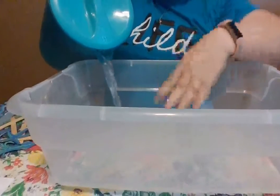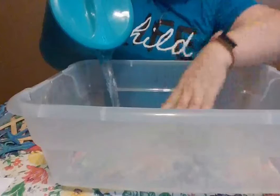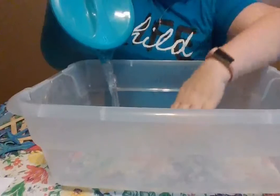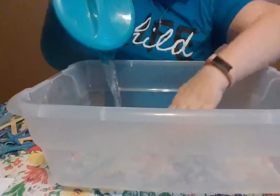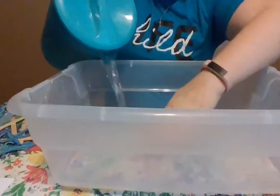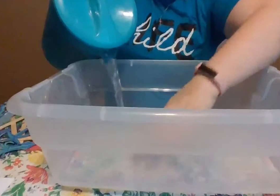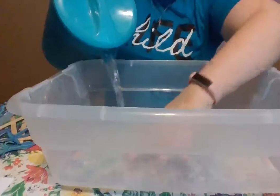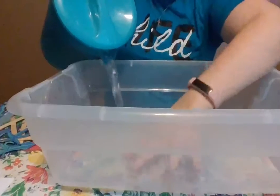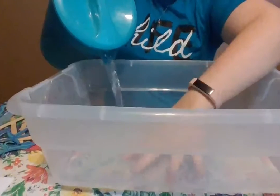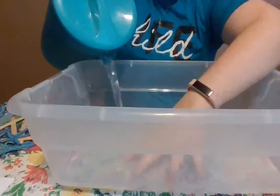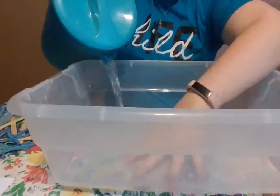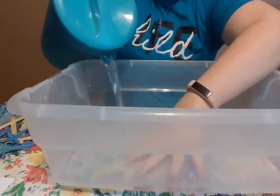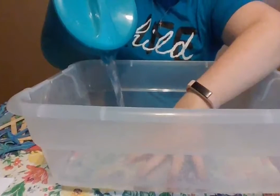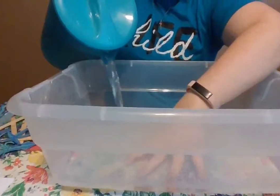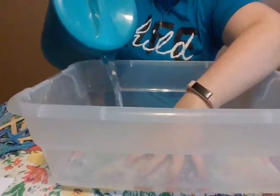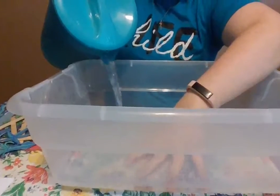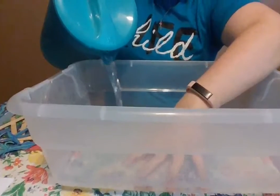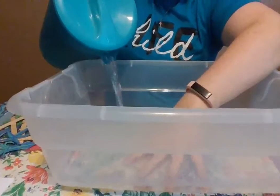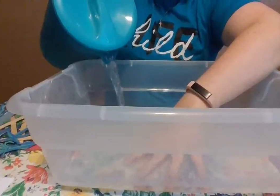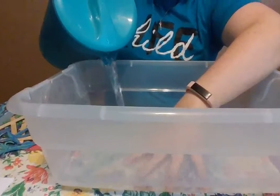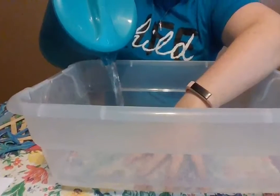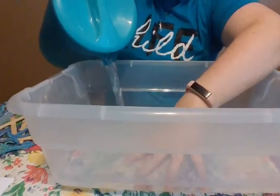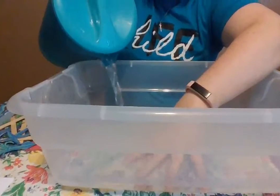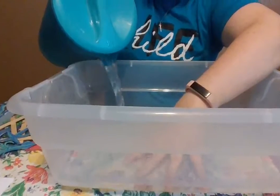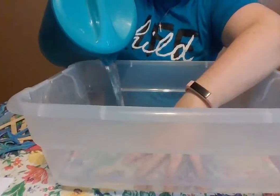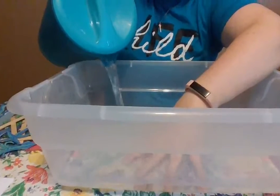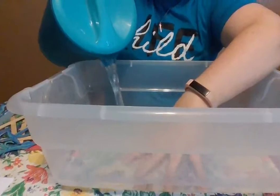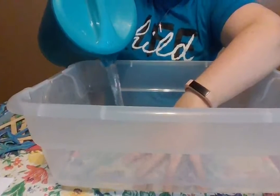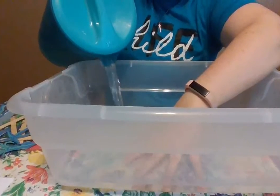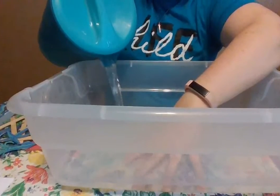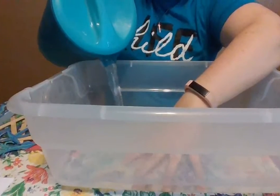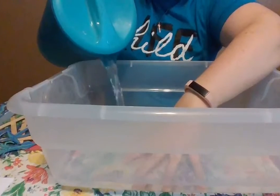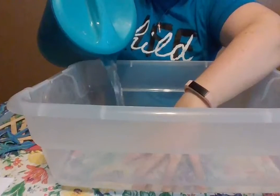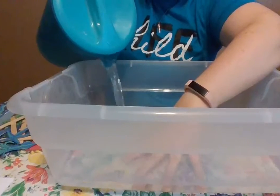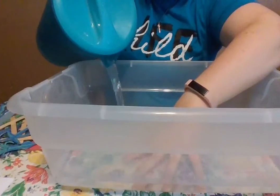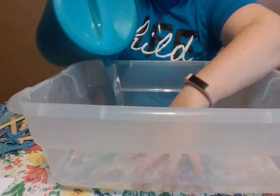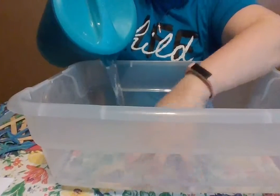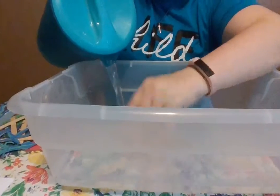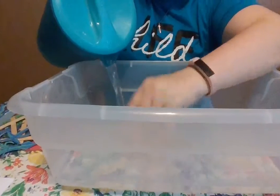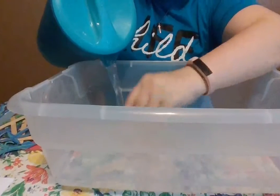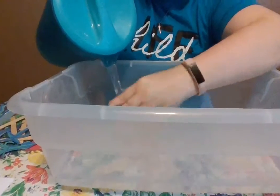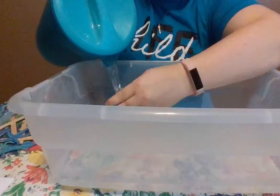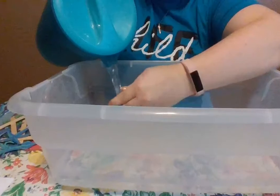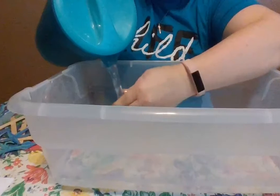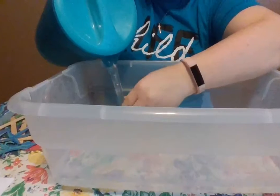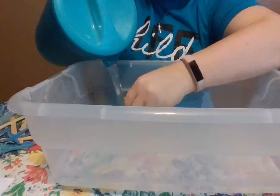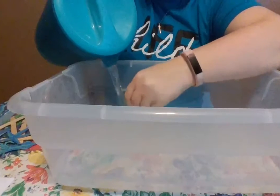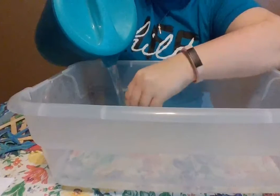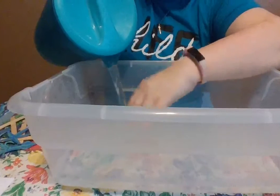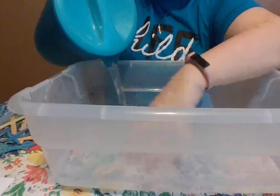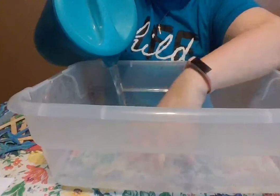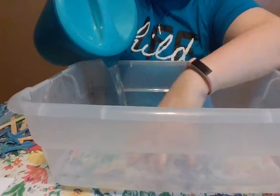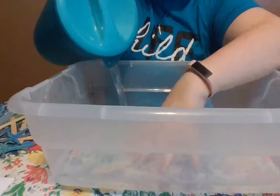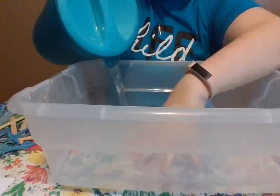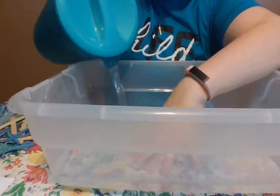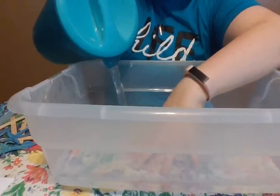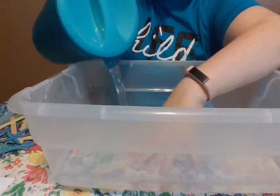Let's see, is my water warm? Ooh, my water is warm. Is your water that you're playing